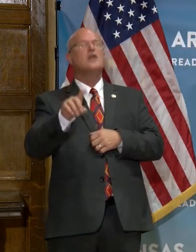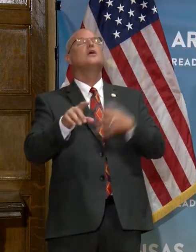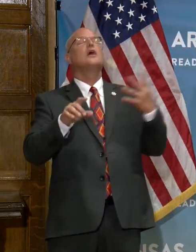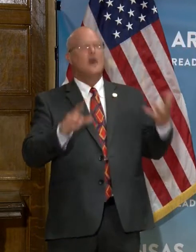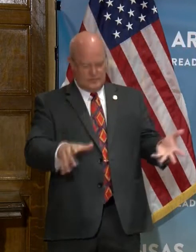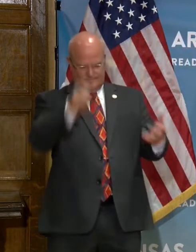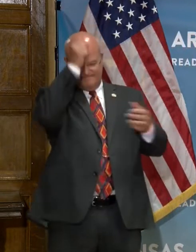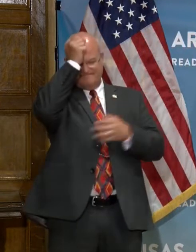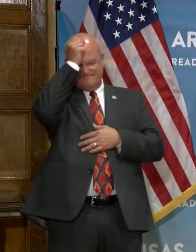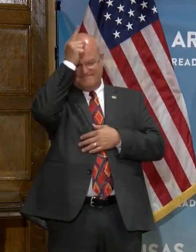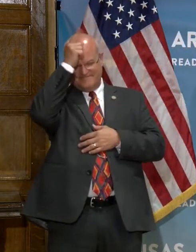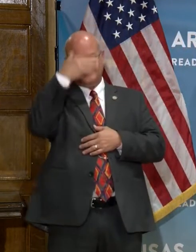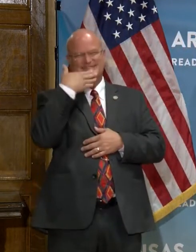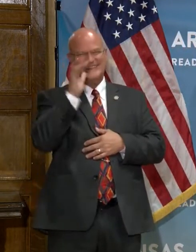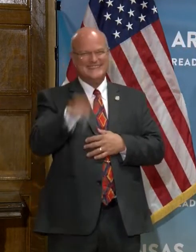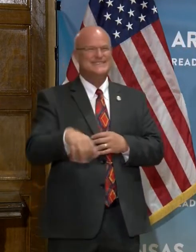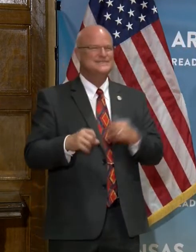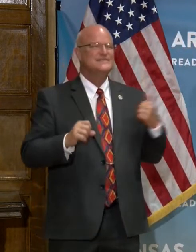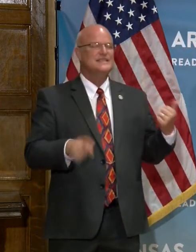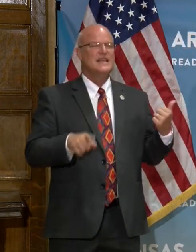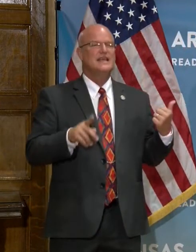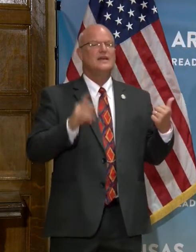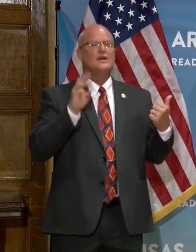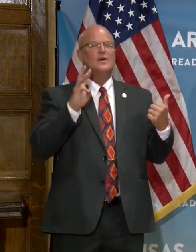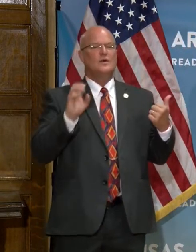got it now, and I appreciate it.